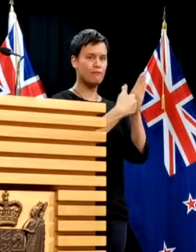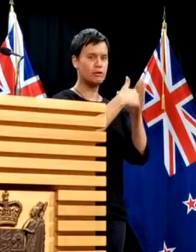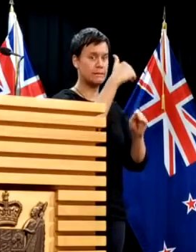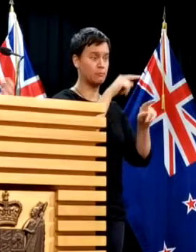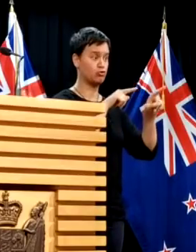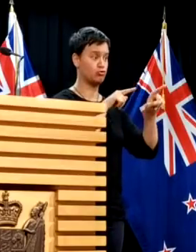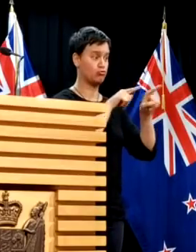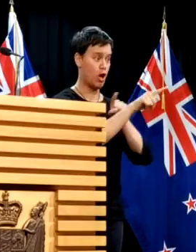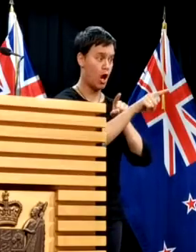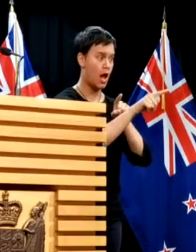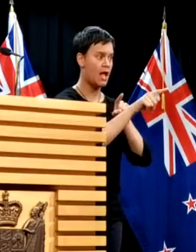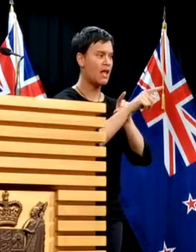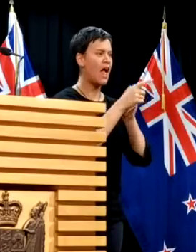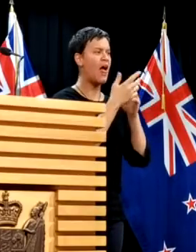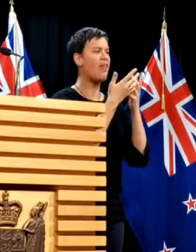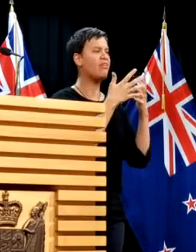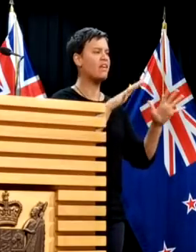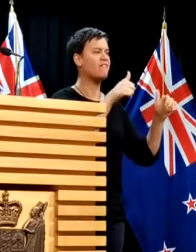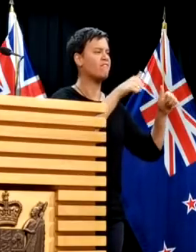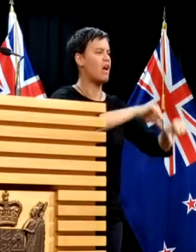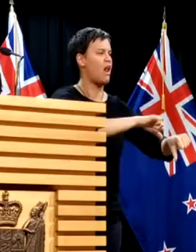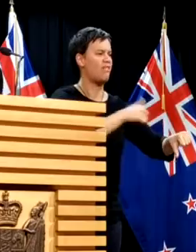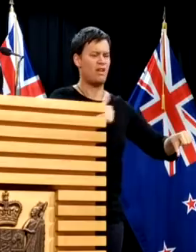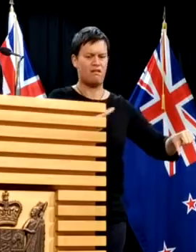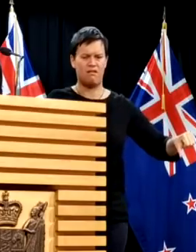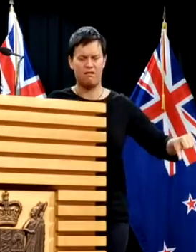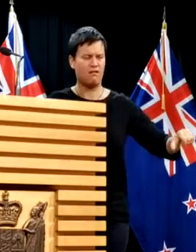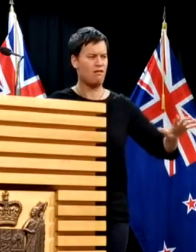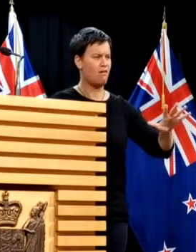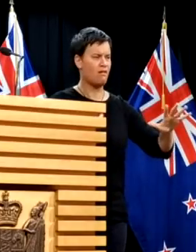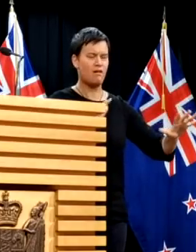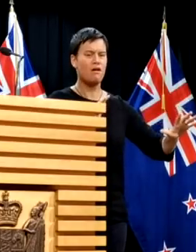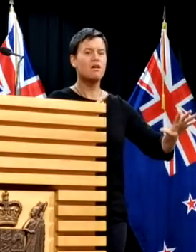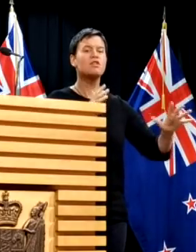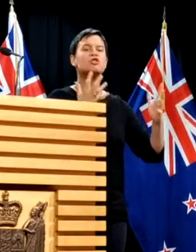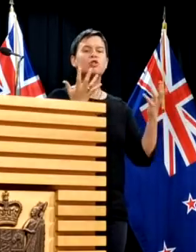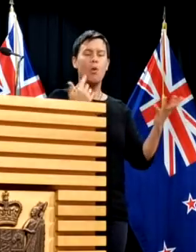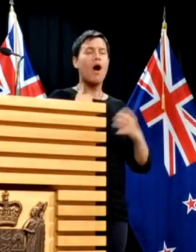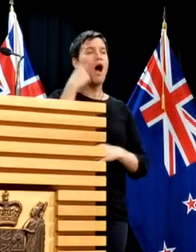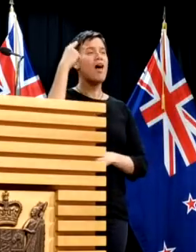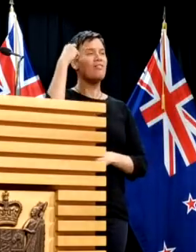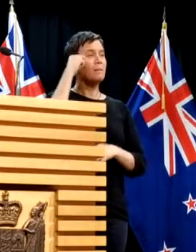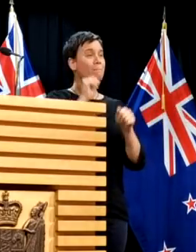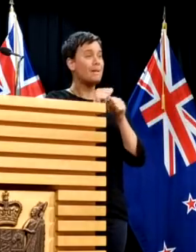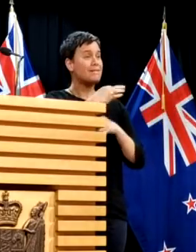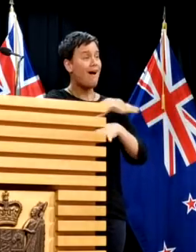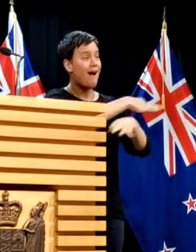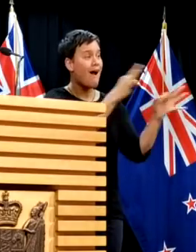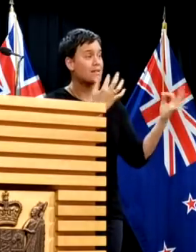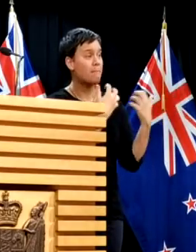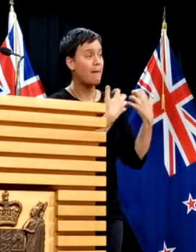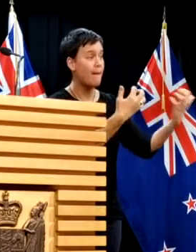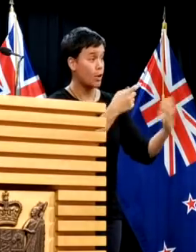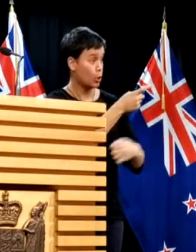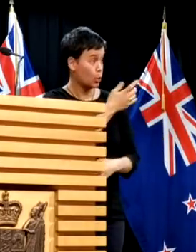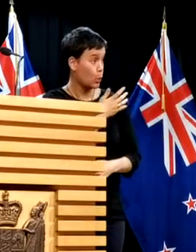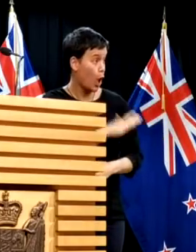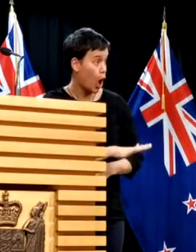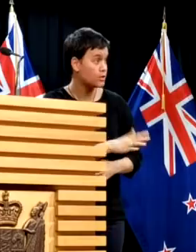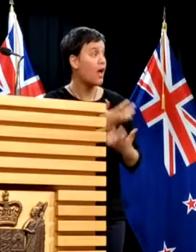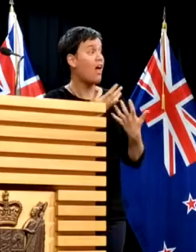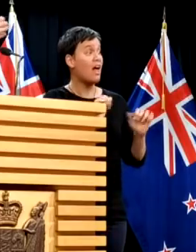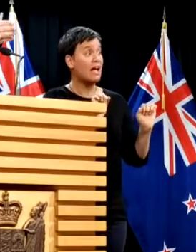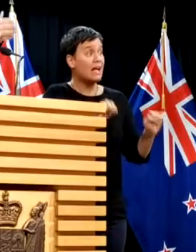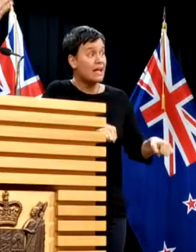want to discuss with wider parties around how they want to test the public appetite, but I think that has made sense in the past. Prime Minister, why did you vote yes